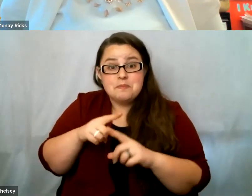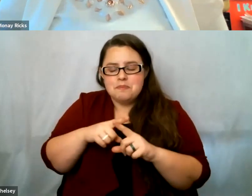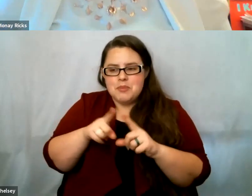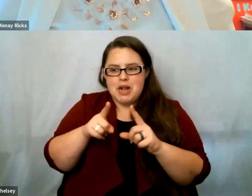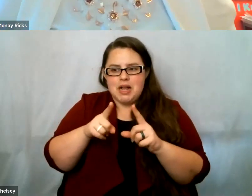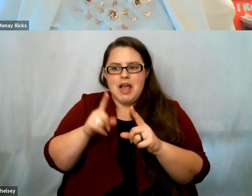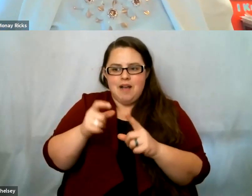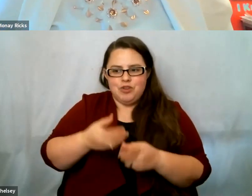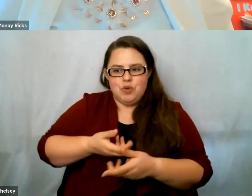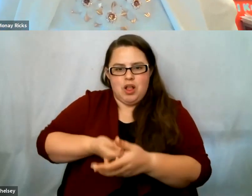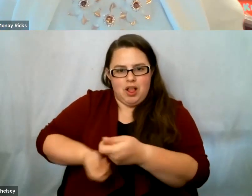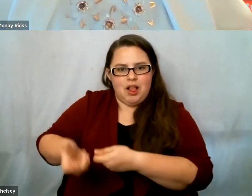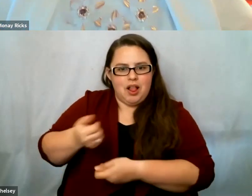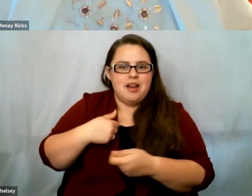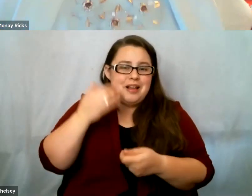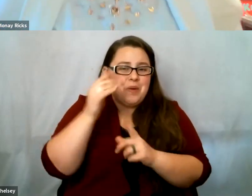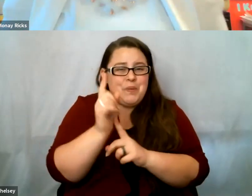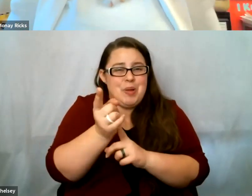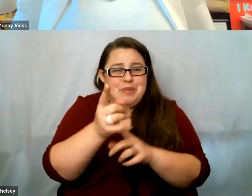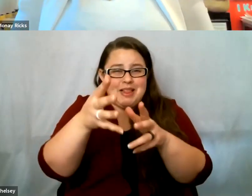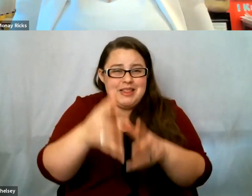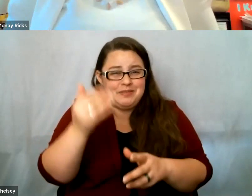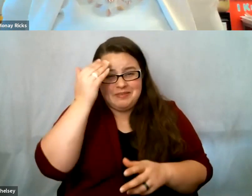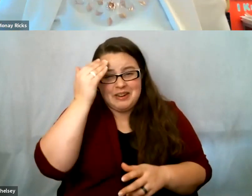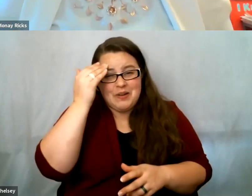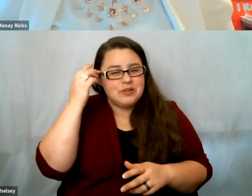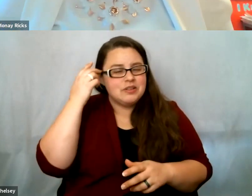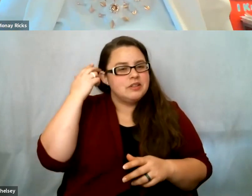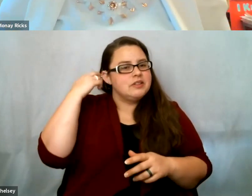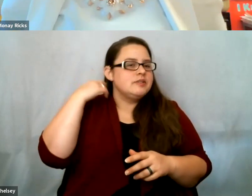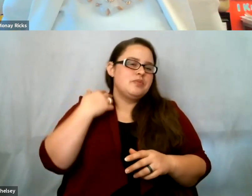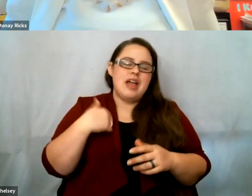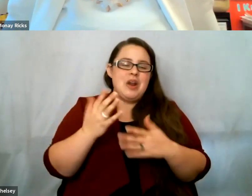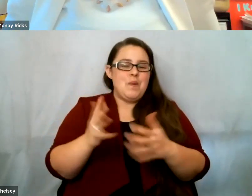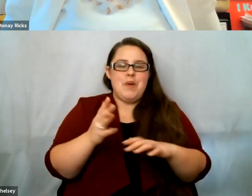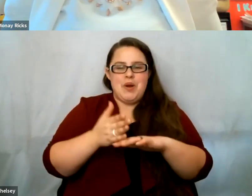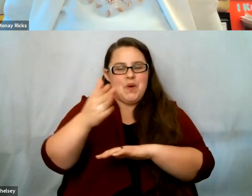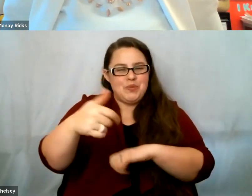And so I know we only have 1 more minute. So I don't want to go over time.